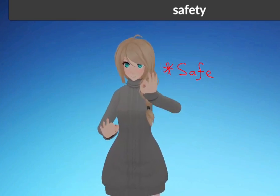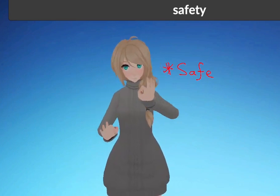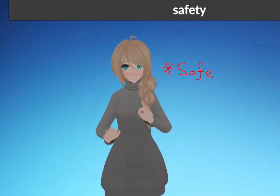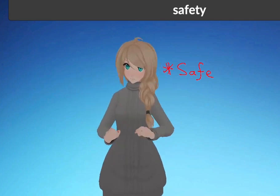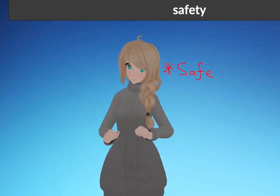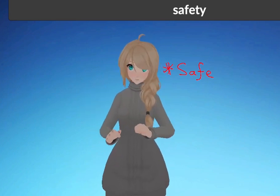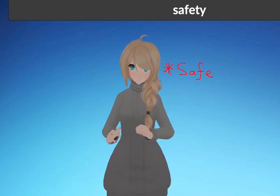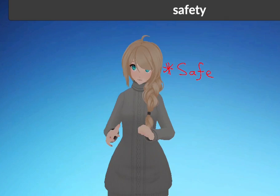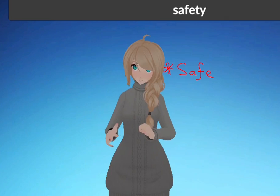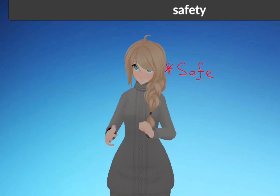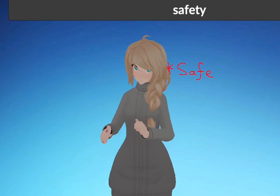Something like that.